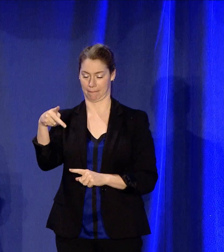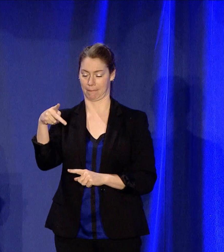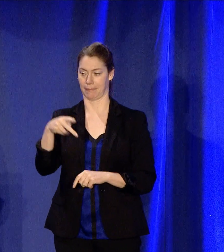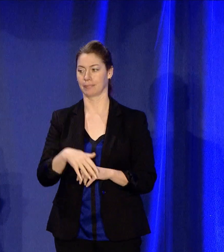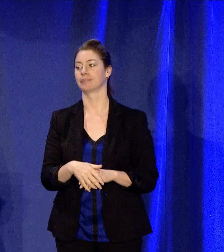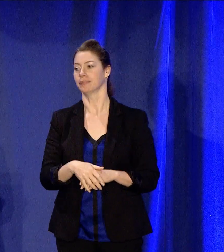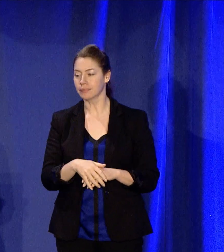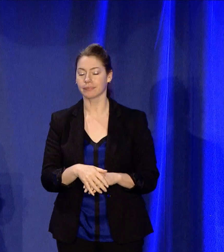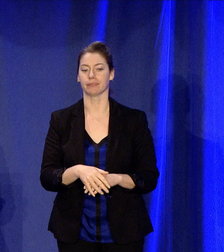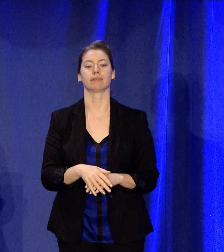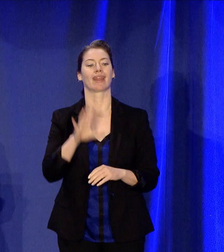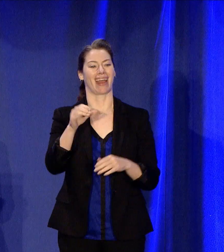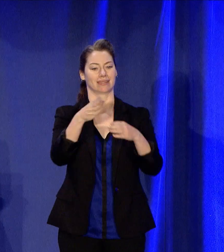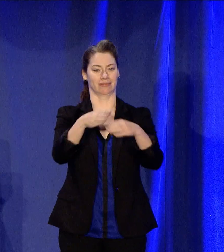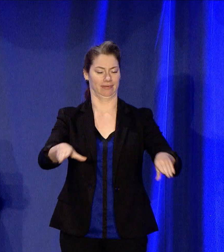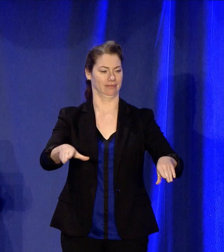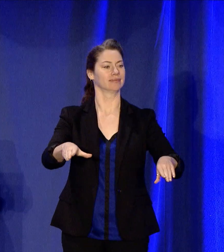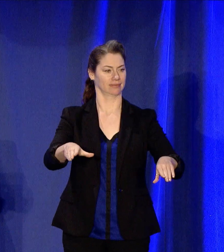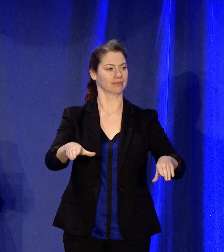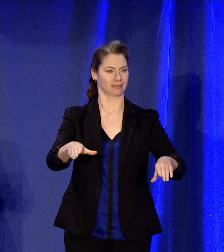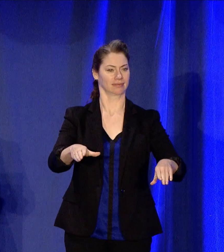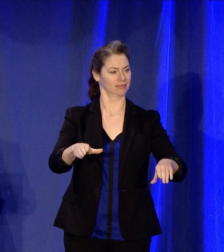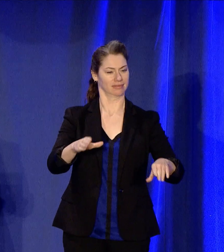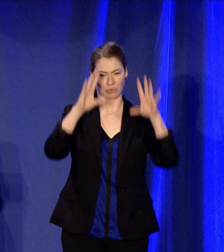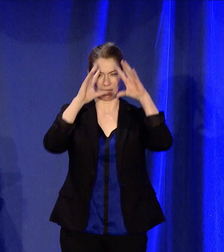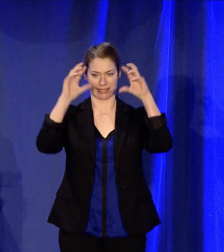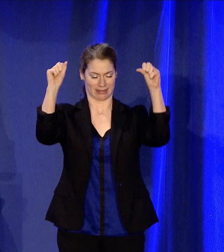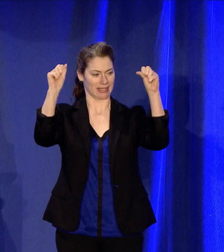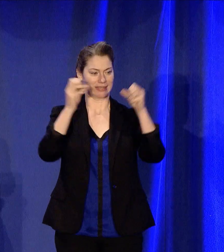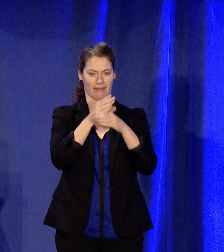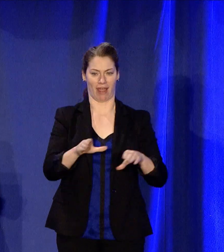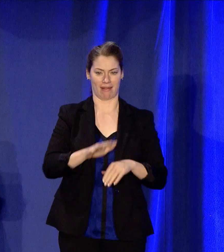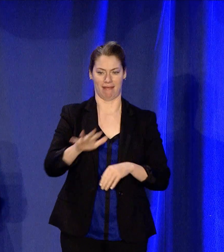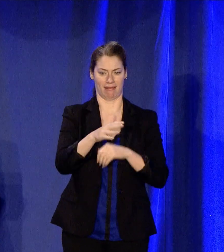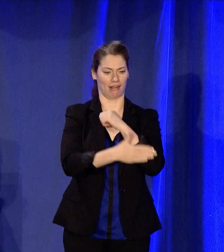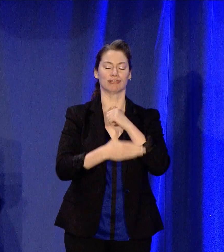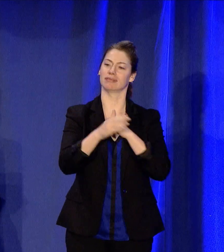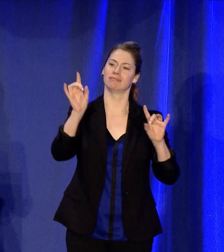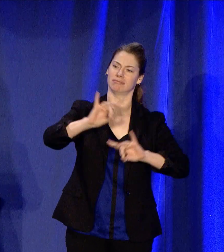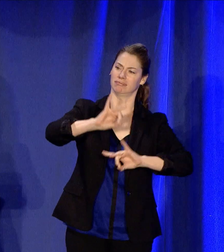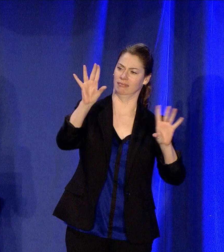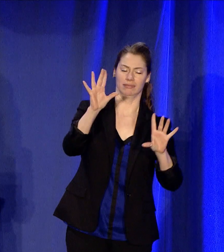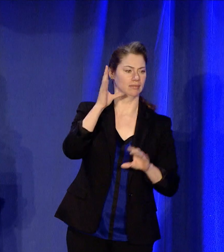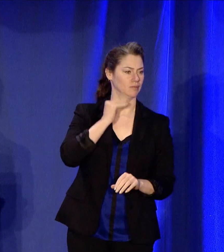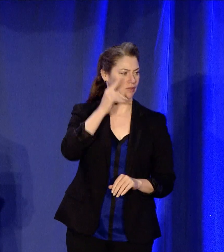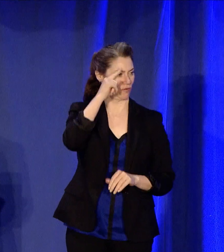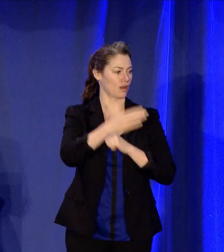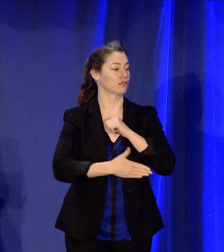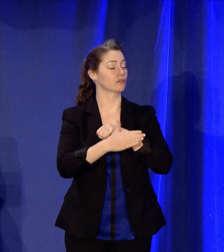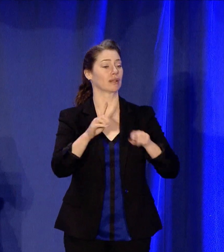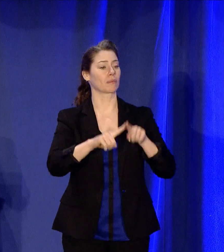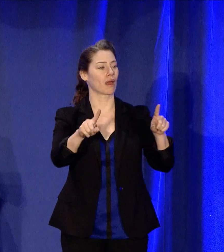The divisiveness of this presidency is a terrible tragedy for the country. But the loss of